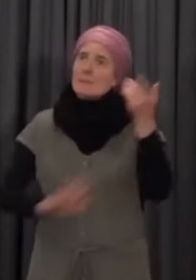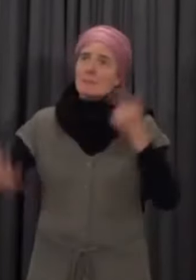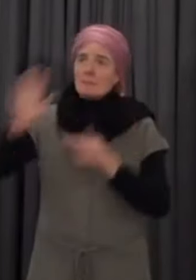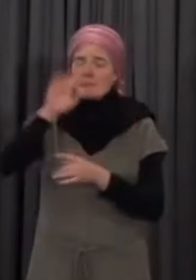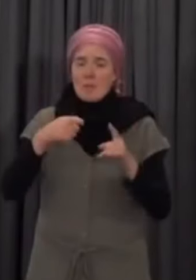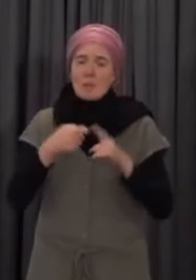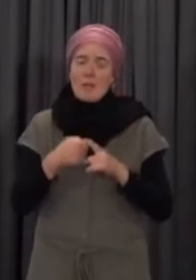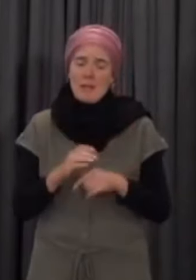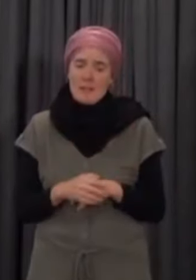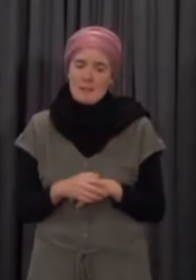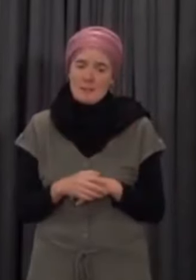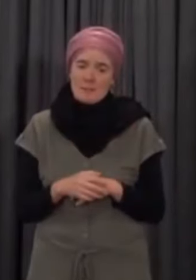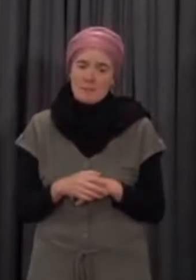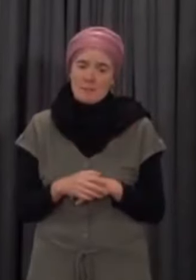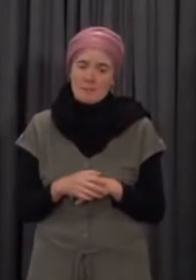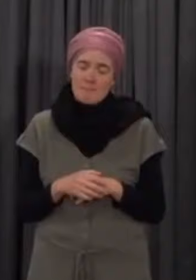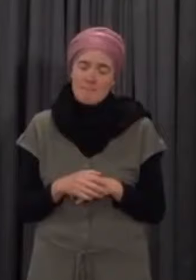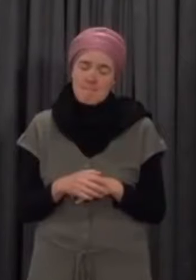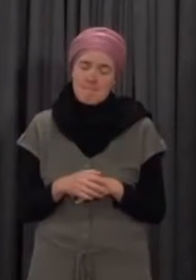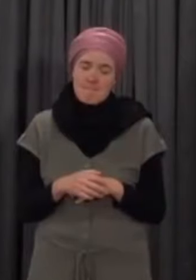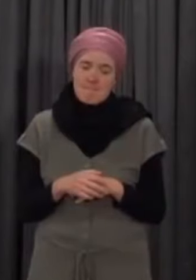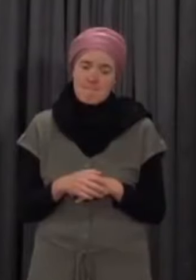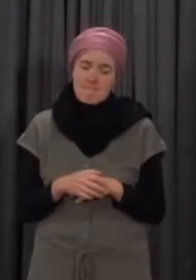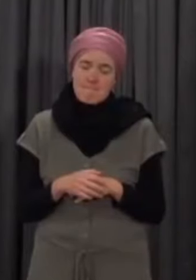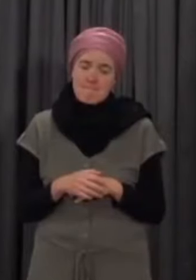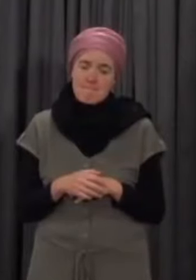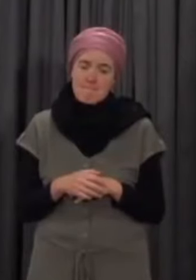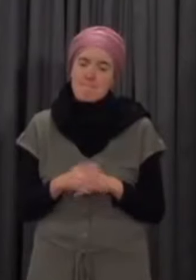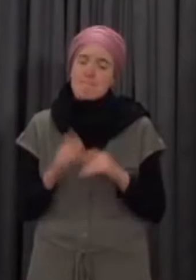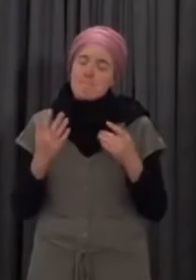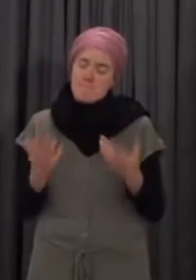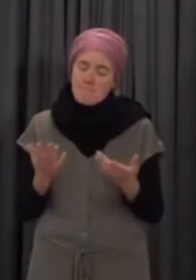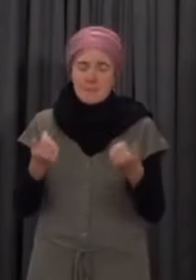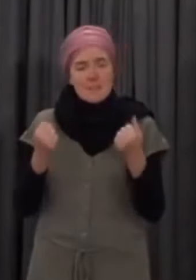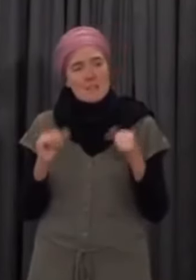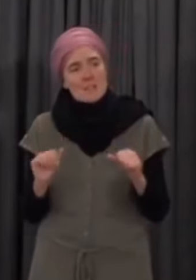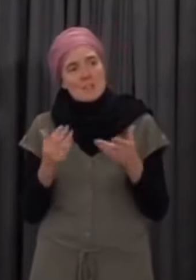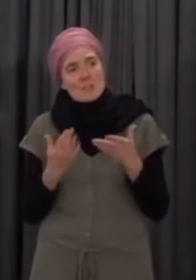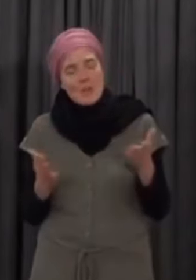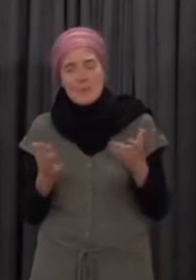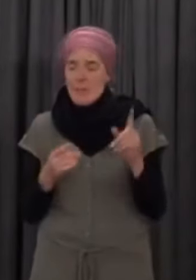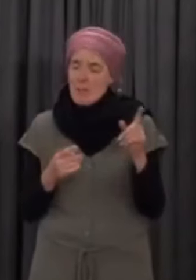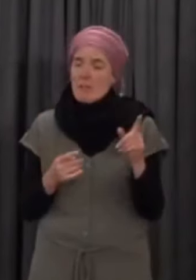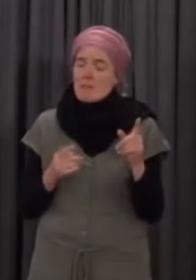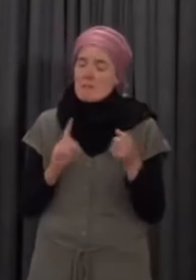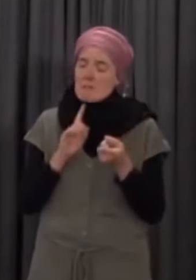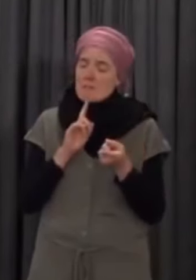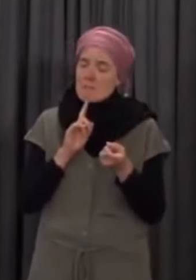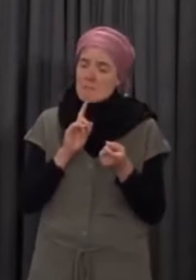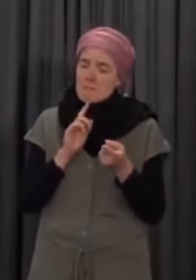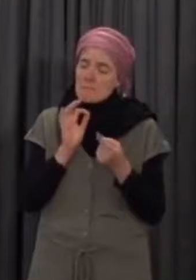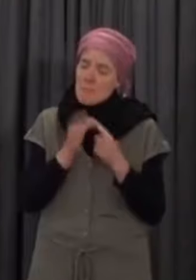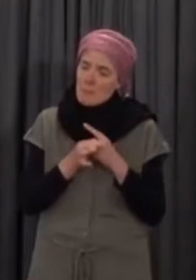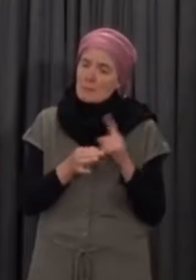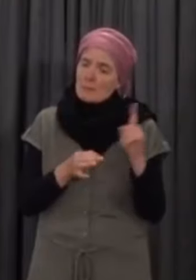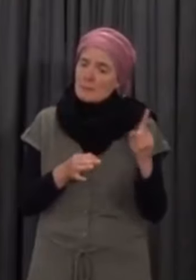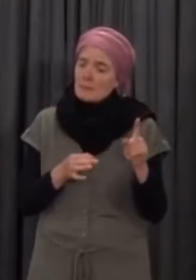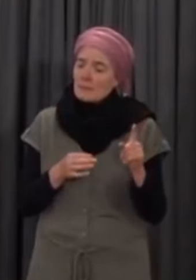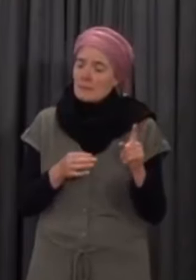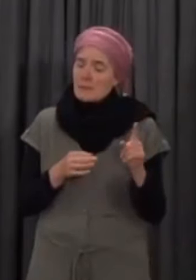the onset of this disease. On the more general point, I think people are right to be concerned